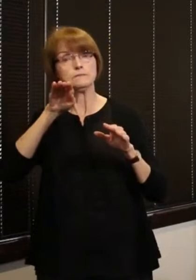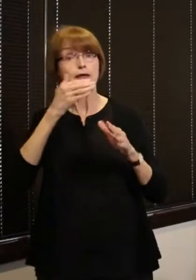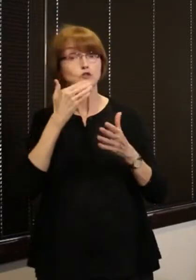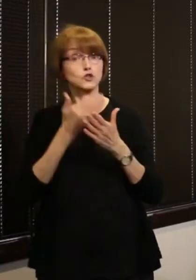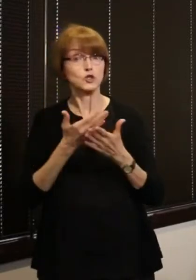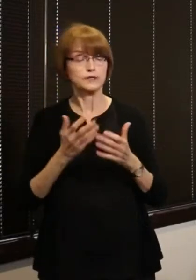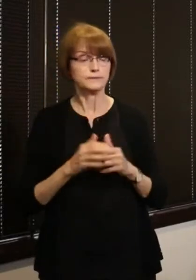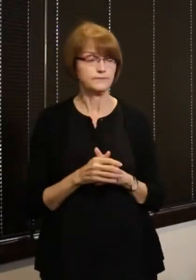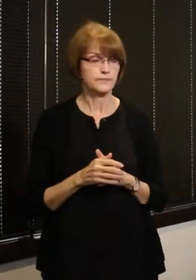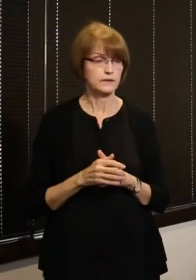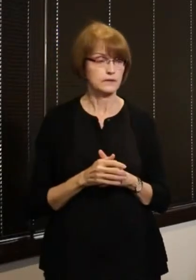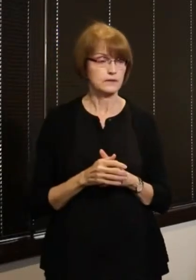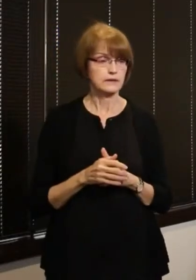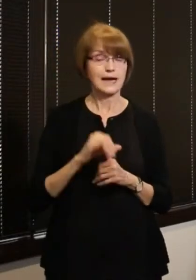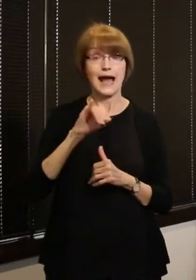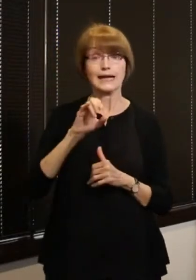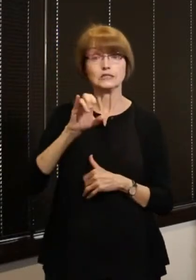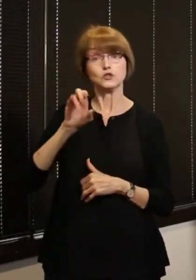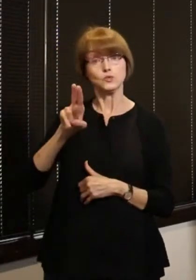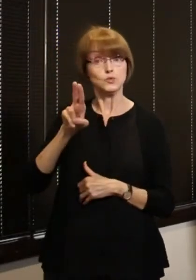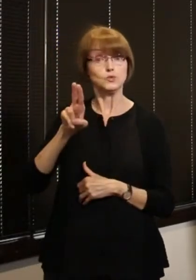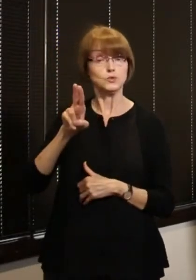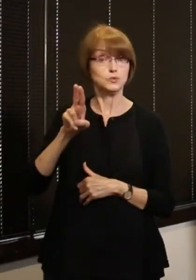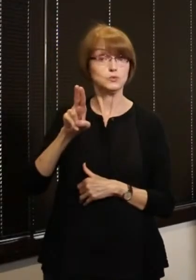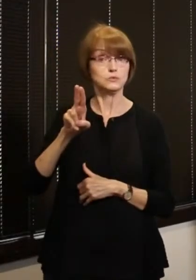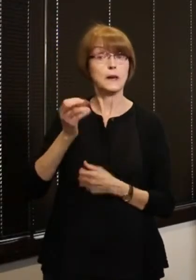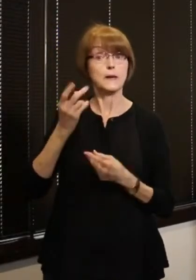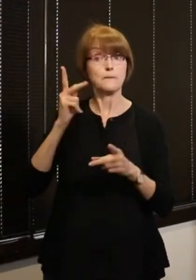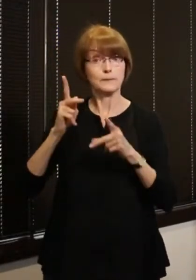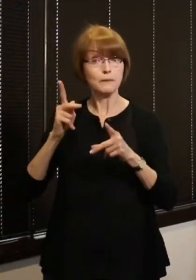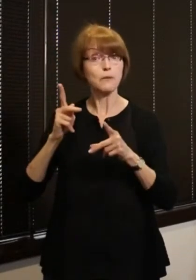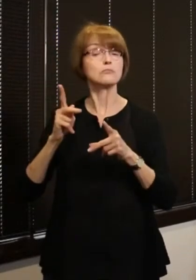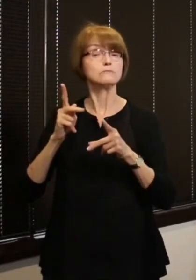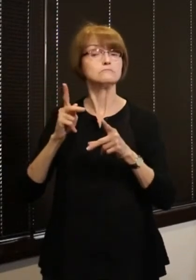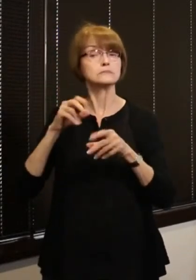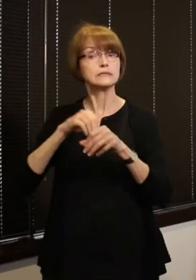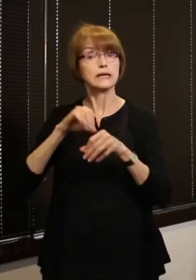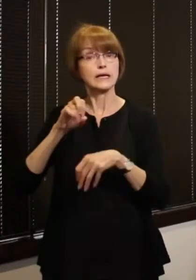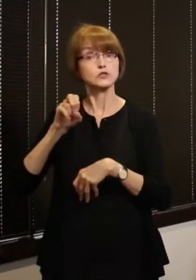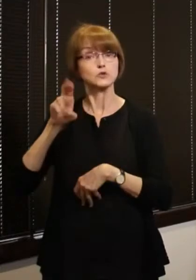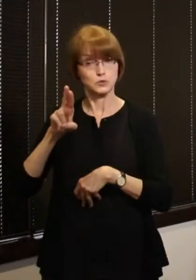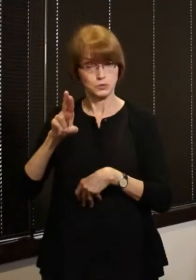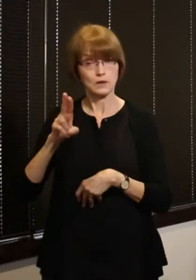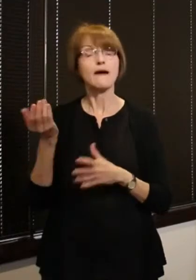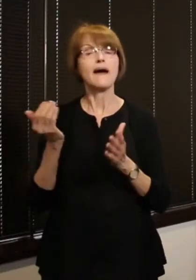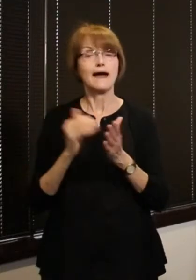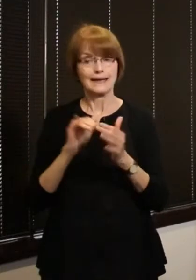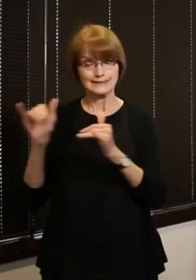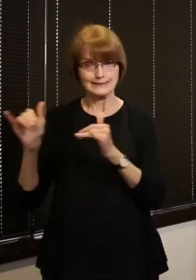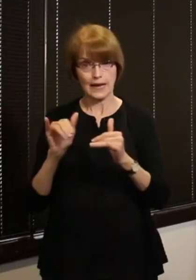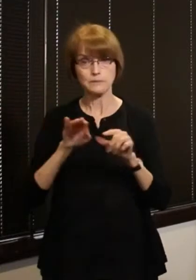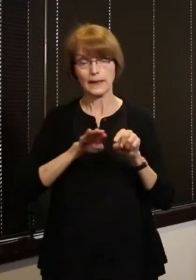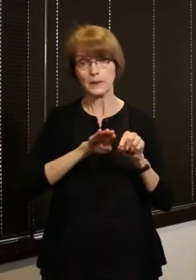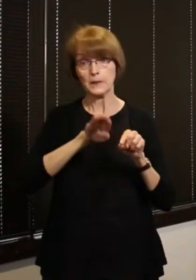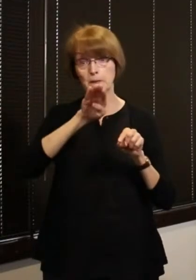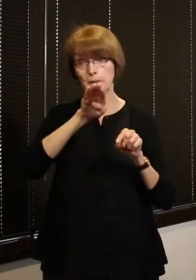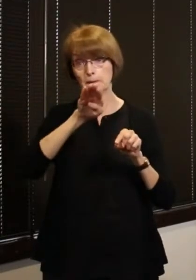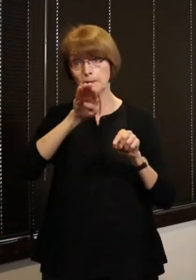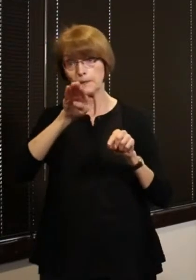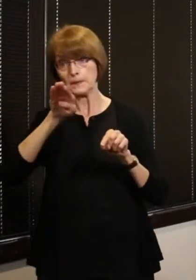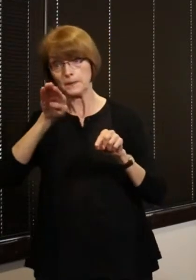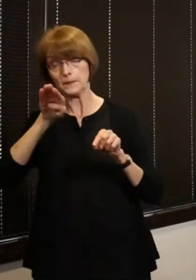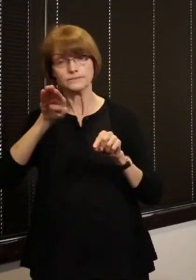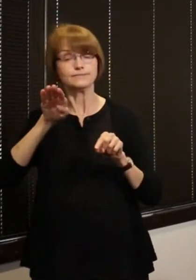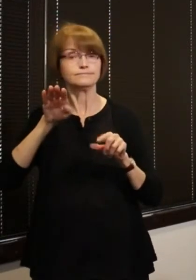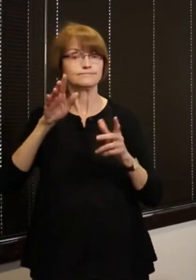This is our intensive care unit census. And again, the model showing that it is starting to flatten as well. And so you've heard me talk